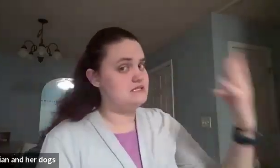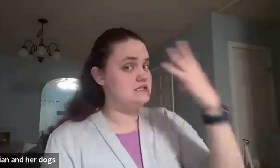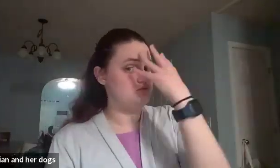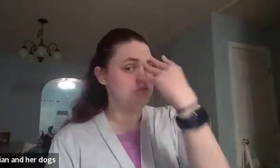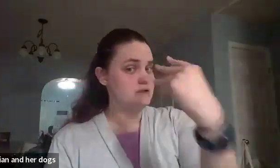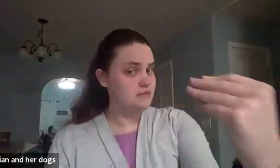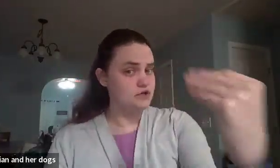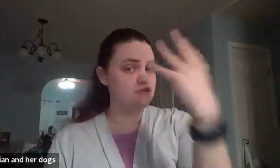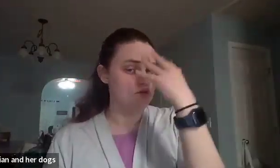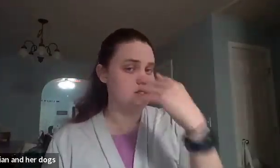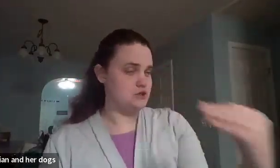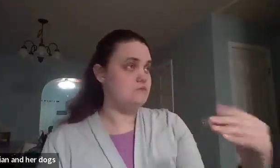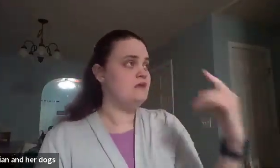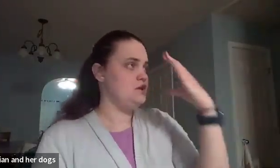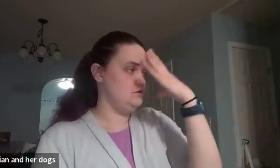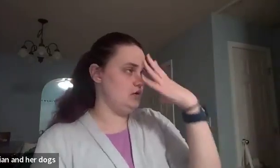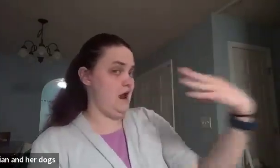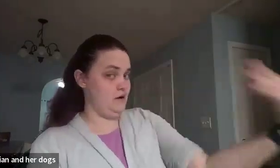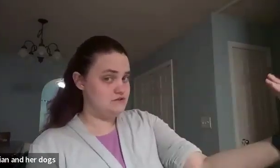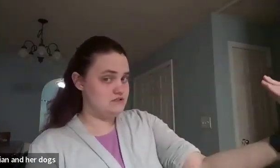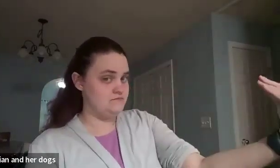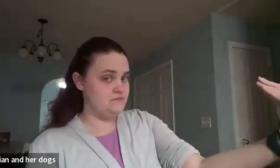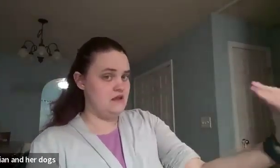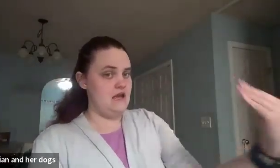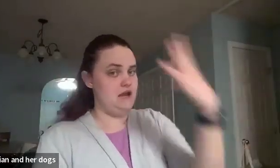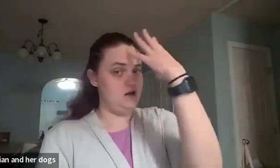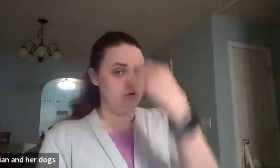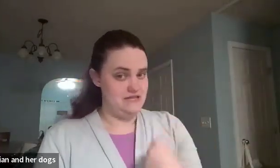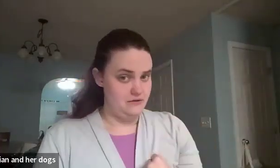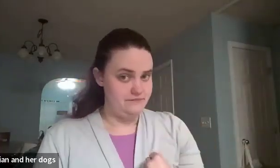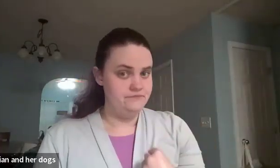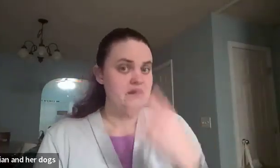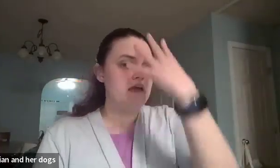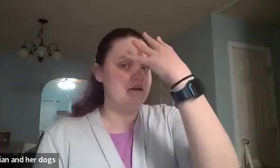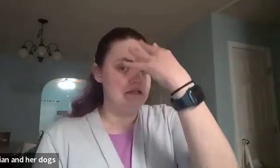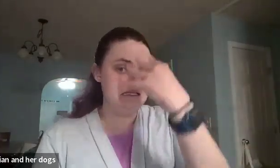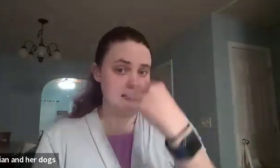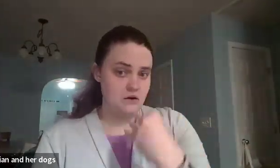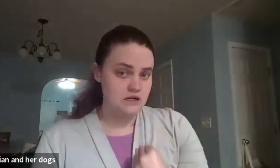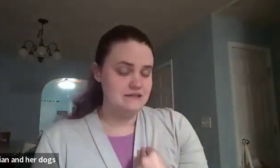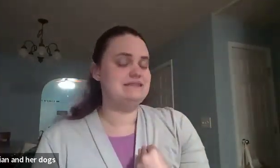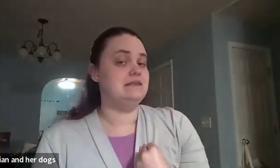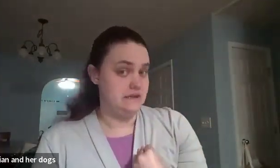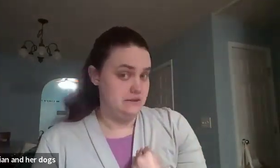sideways is it's really important you do make sure you go out and not go down. Down is